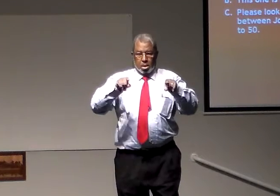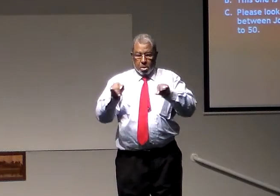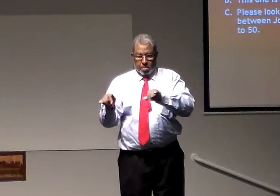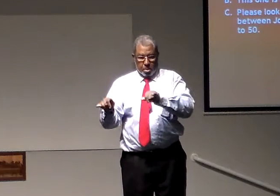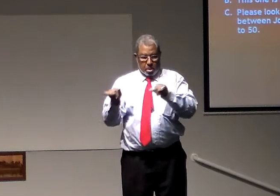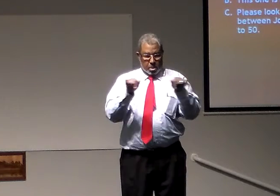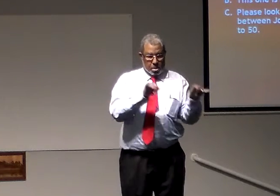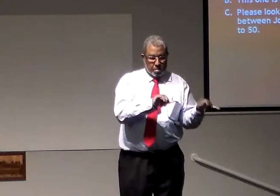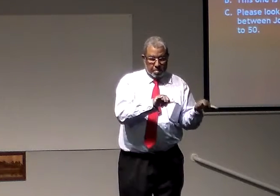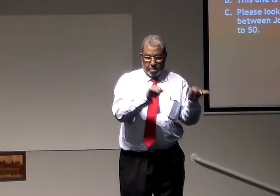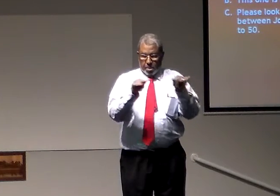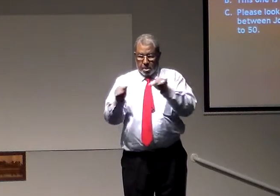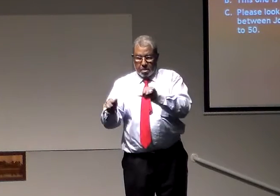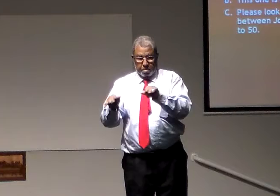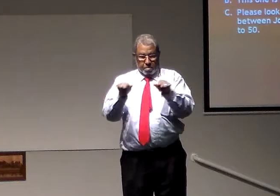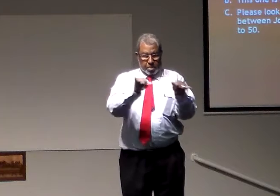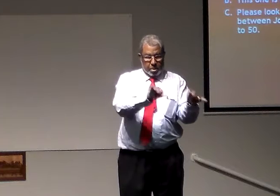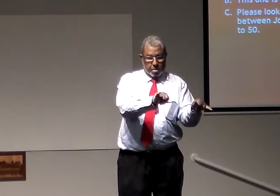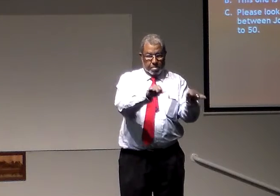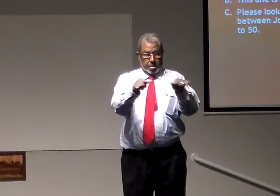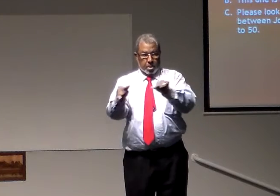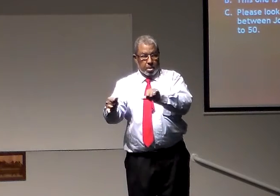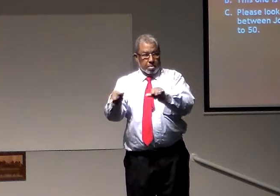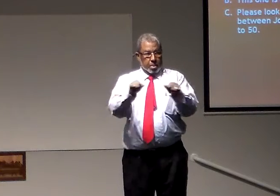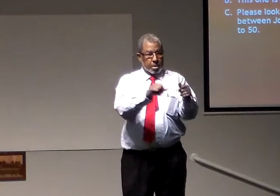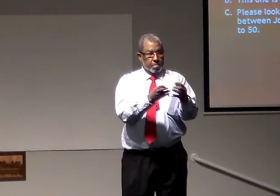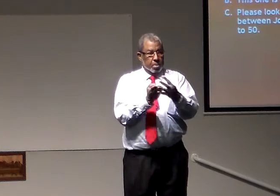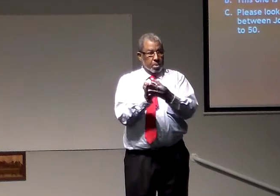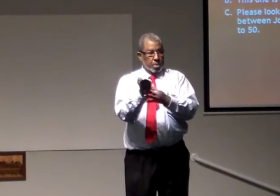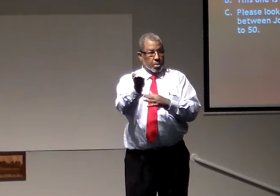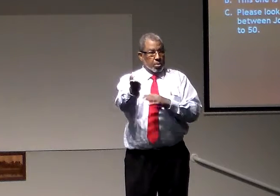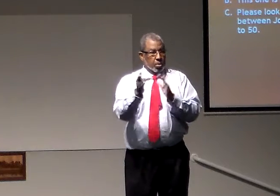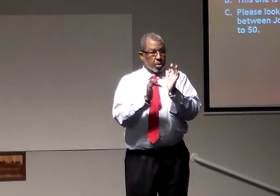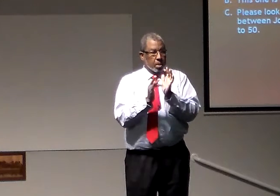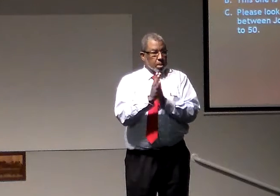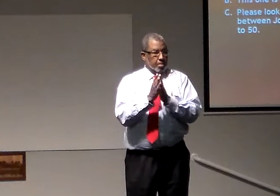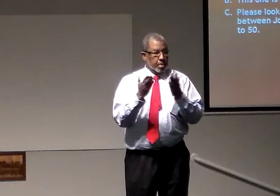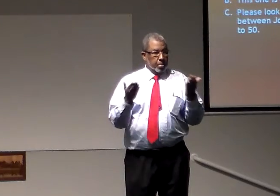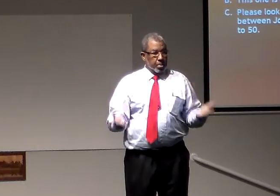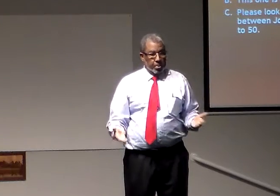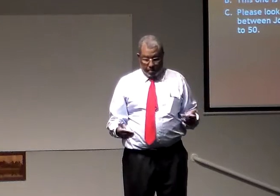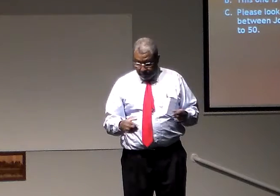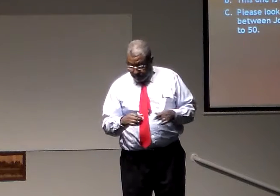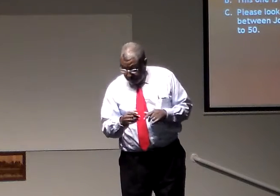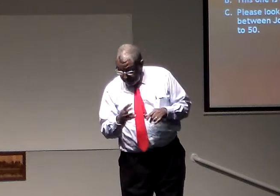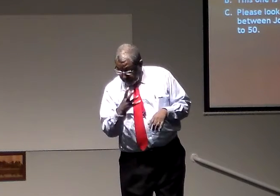So we're going to be looking at the parallels between Joseph and Jesus from Genesis 37 to 50.